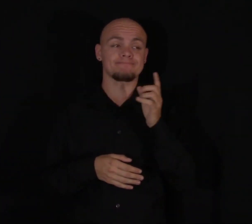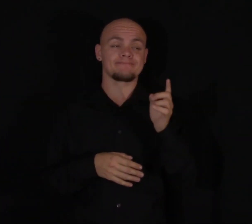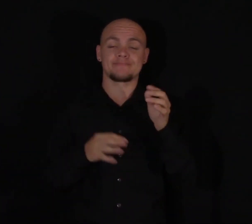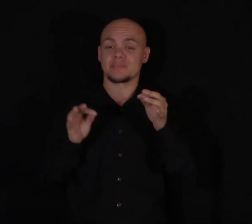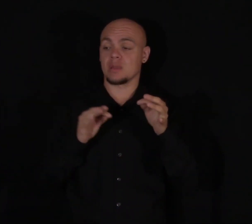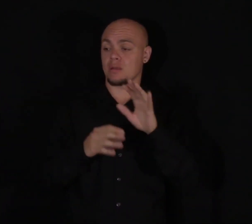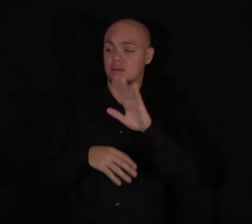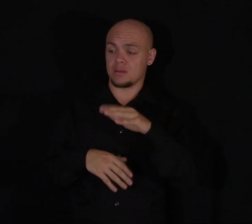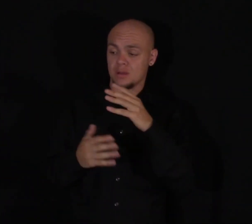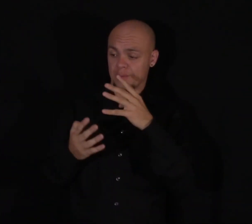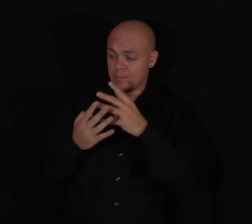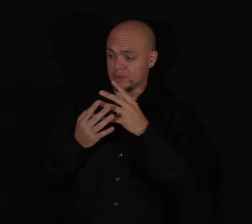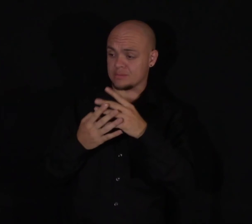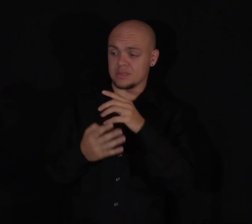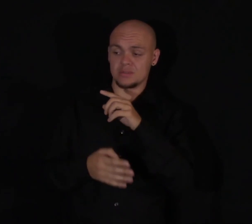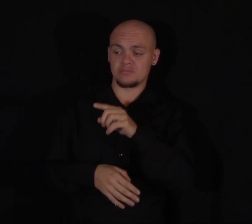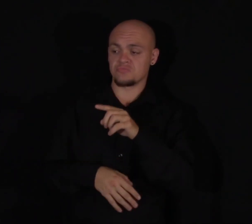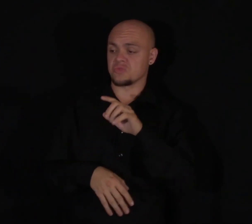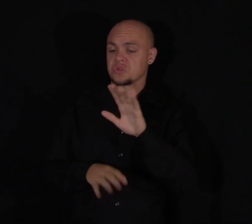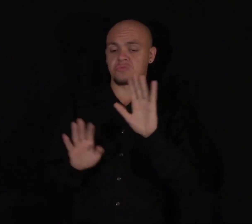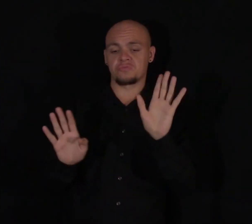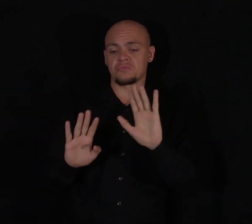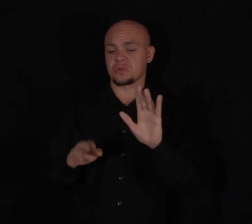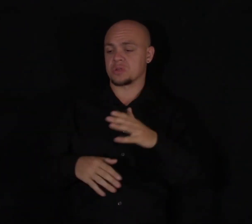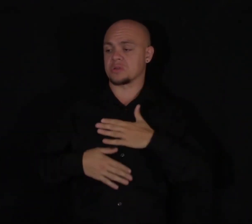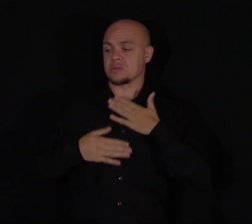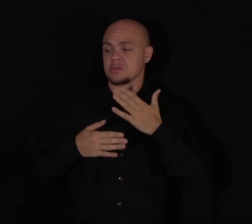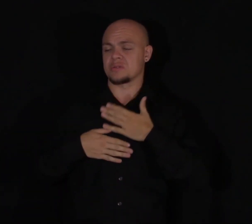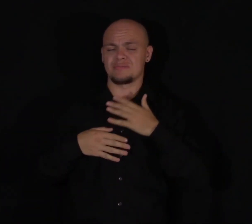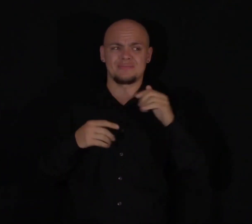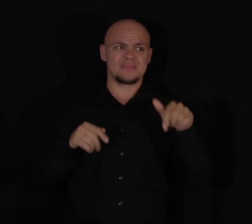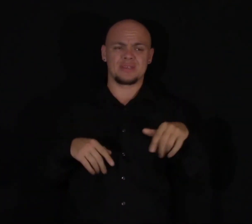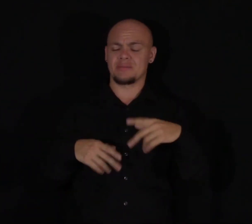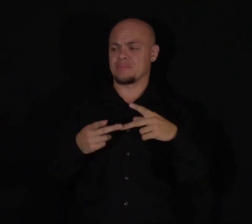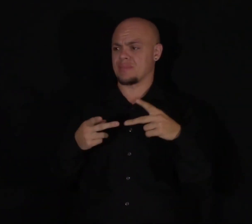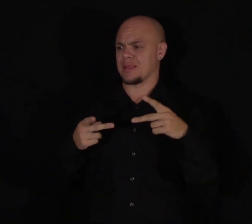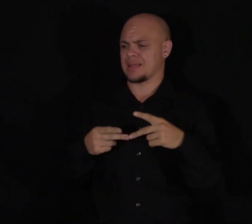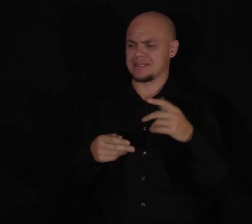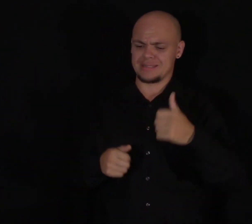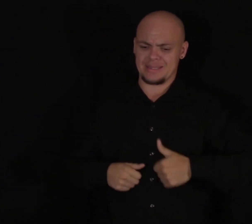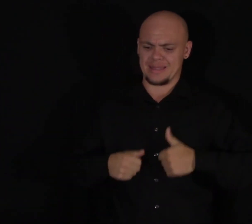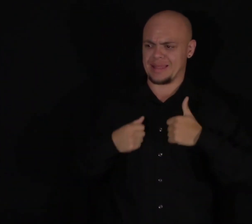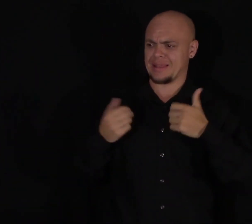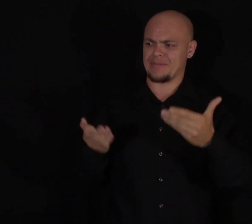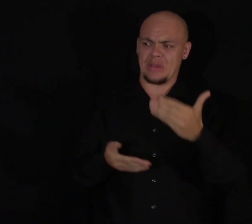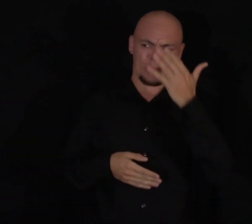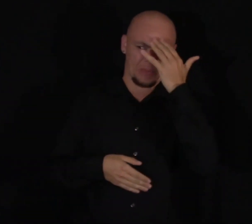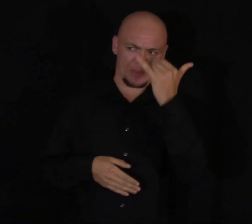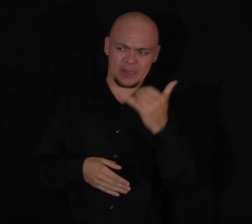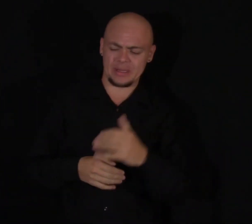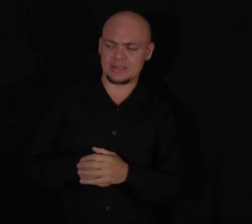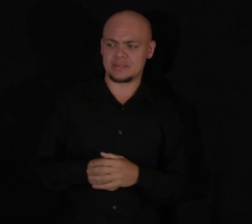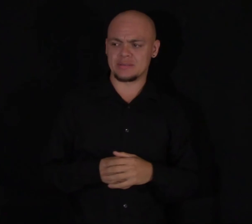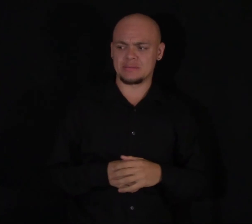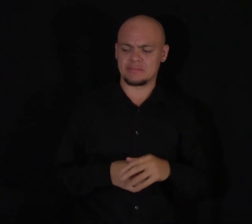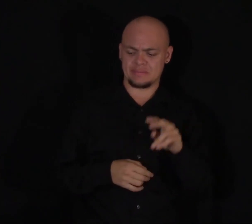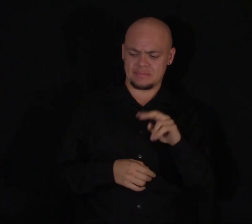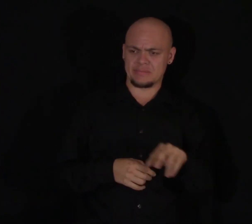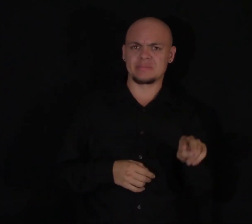the abode of cheerfulness. "What a place is this that you inhabit, my son?" said he, looking mournfully at the barred windows